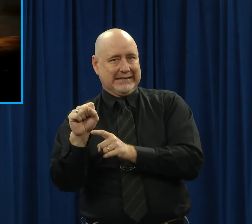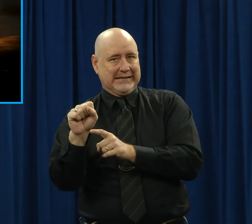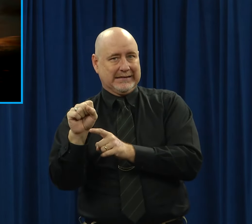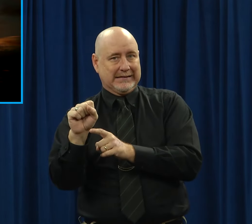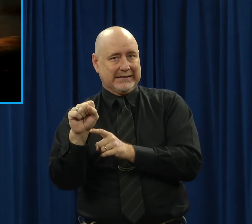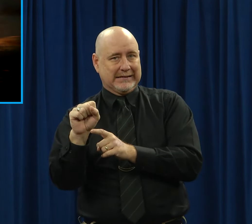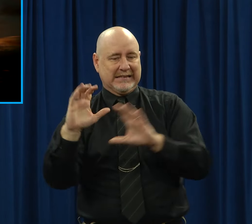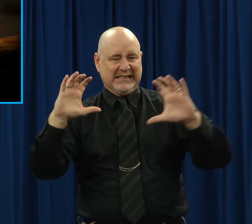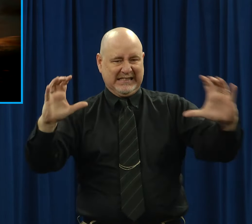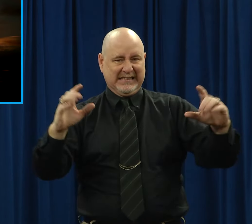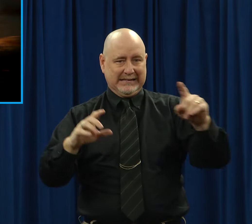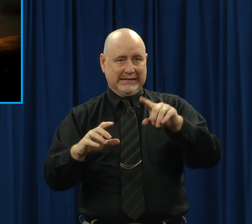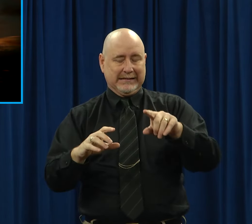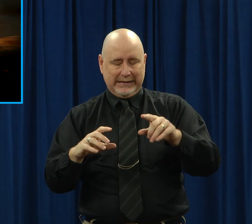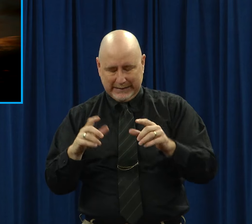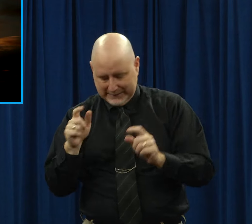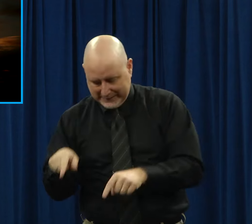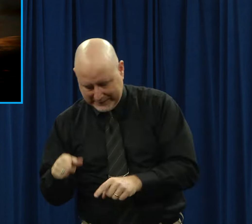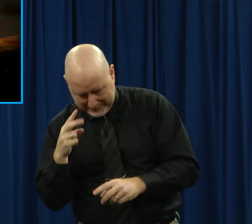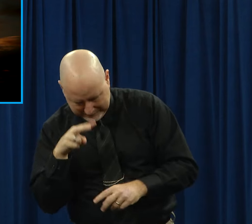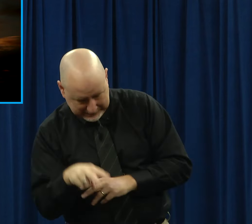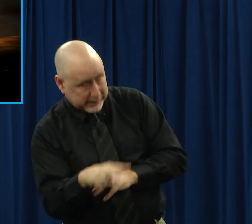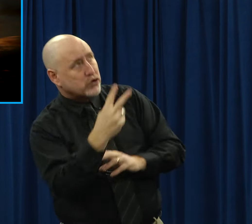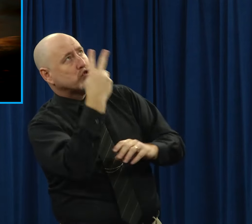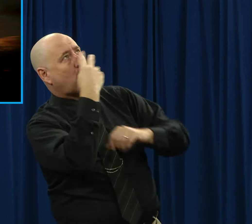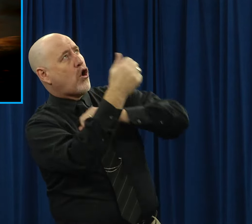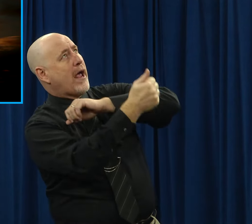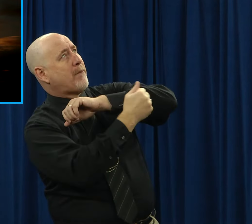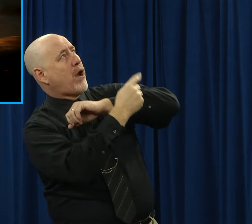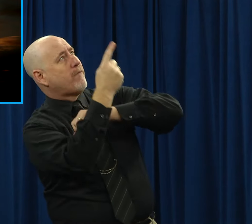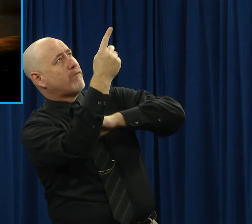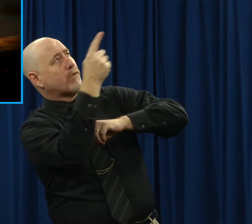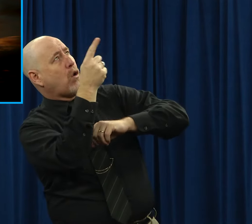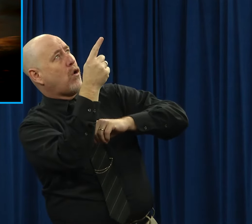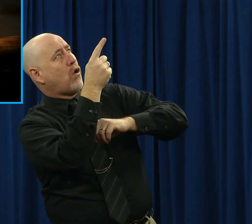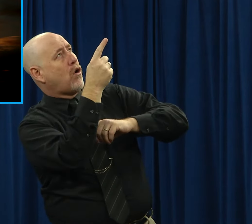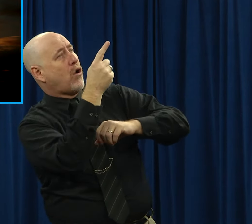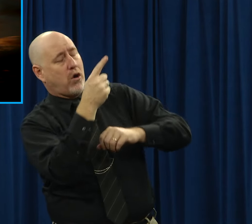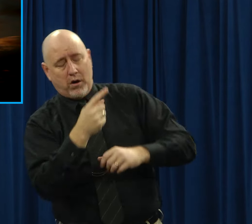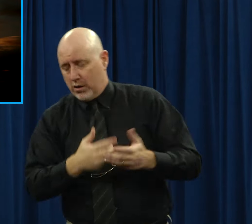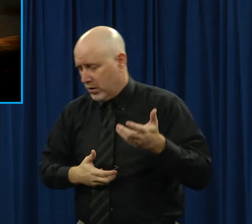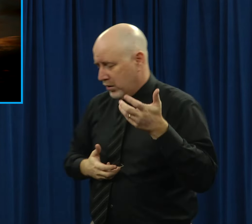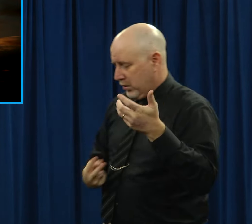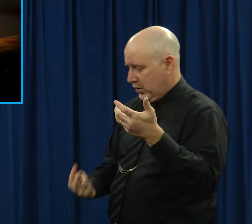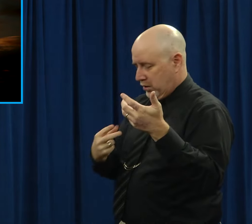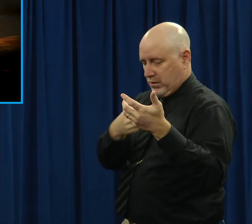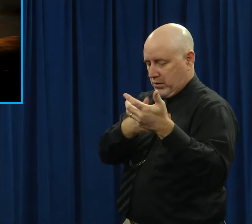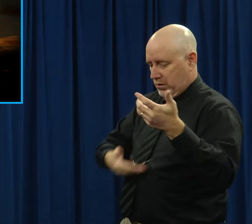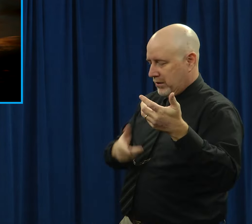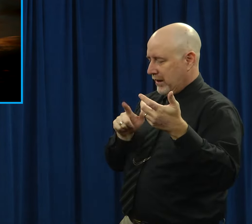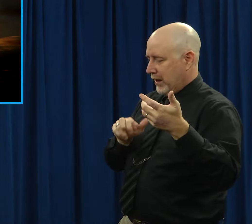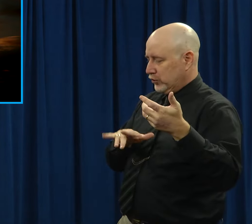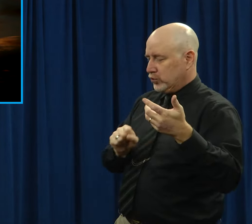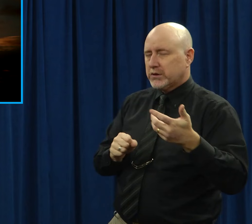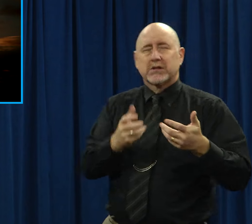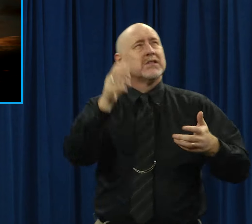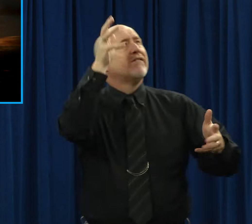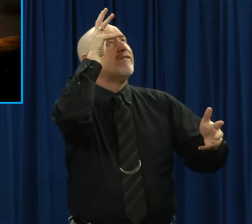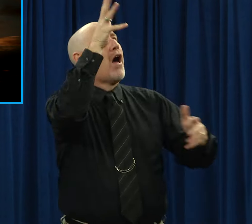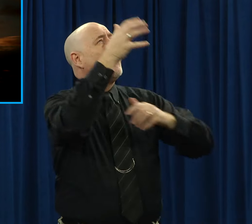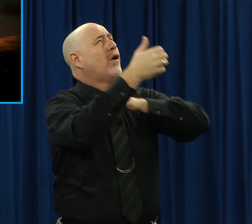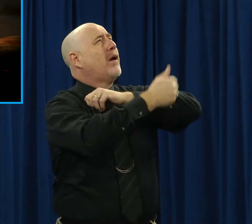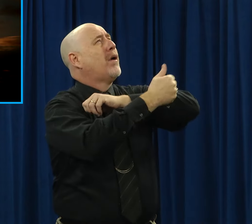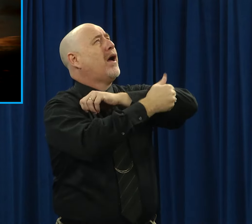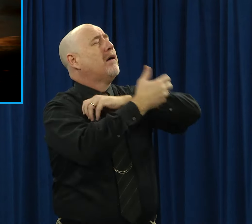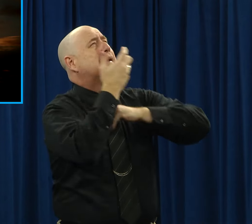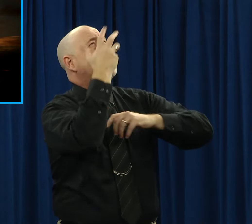he was in Hades. Being in Hades, he lifted up his eyes and he saw Abraham afar off and Lazarus in his bosom. And then he